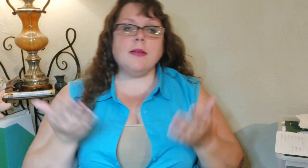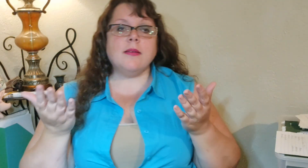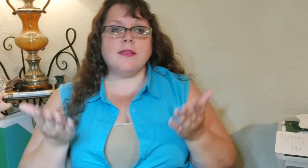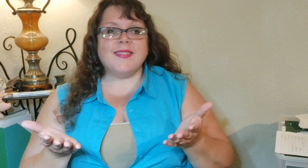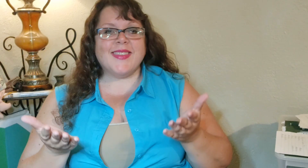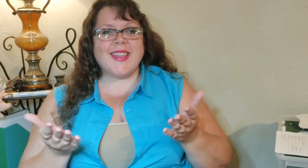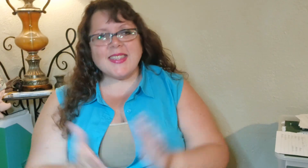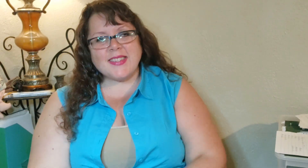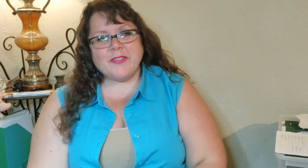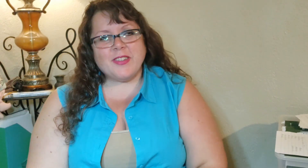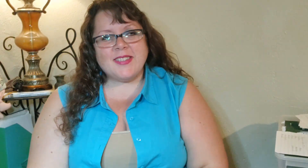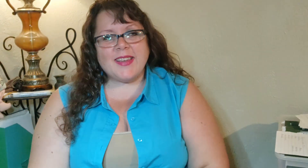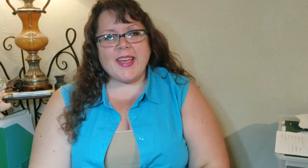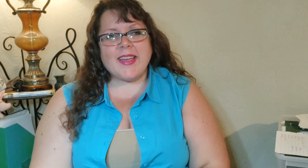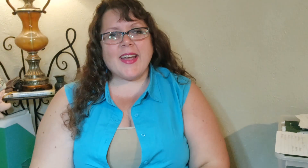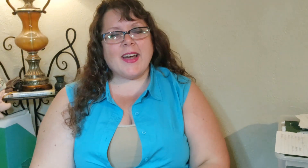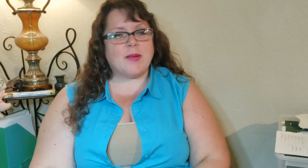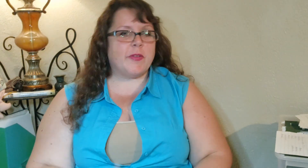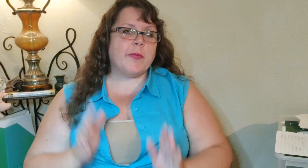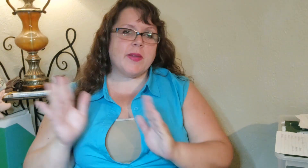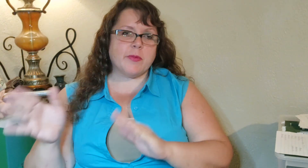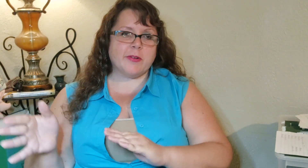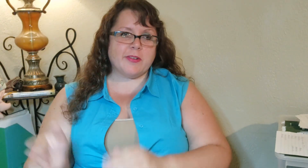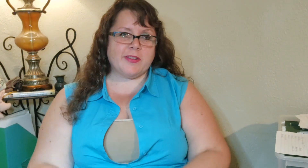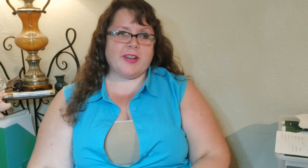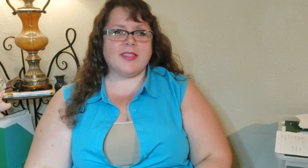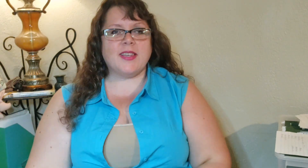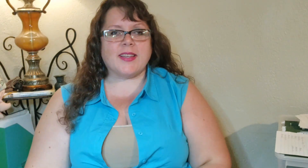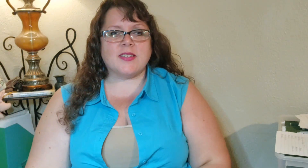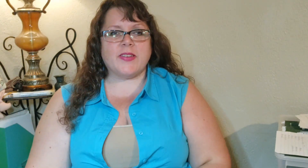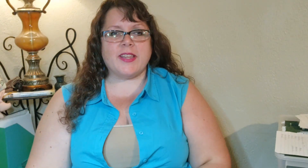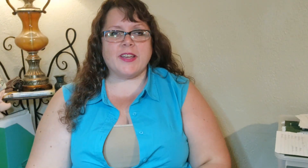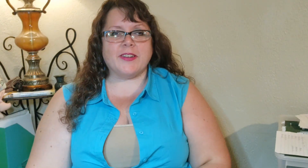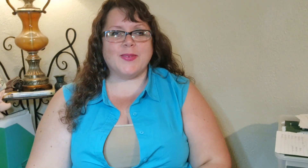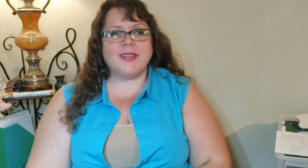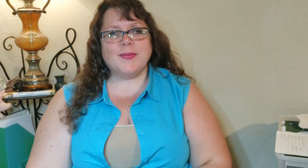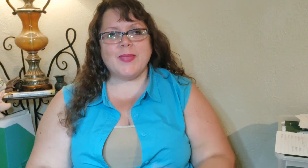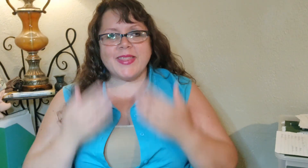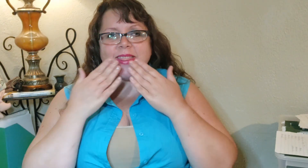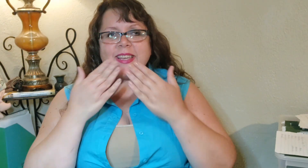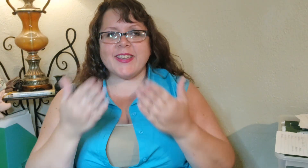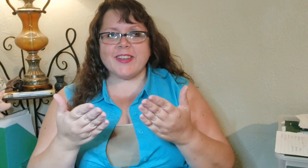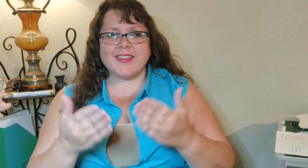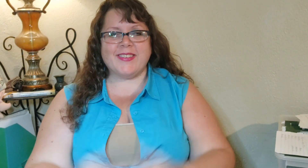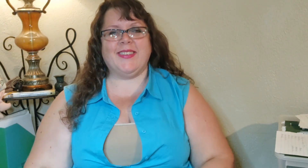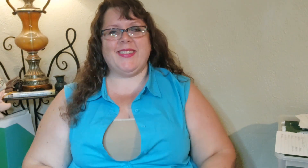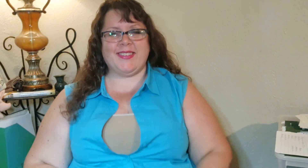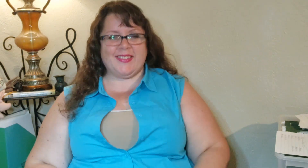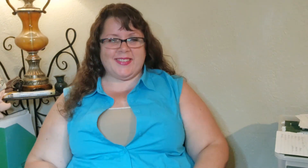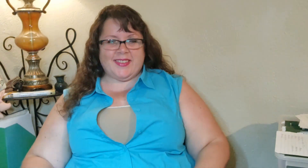And that's it for today. There'll be more on the next video. Thank you.